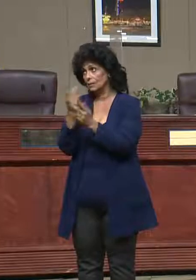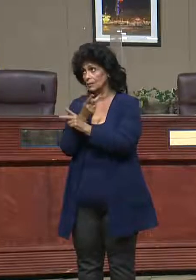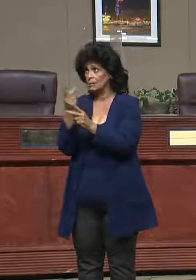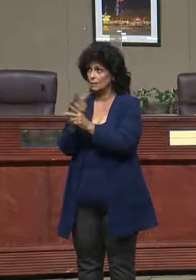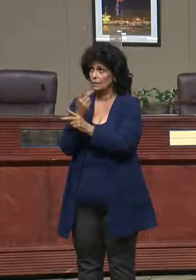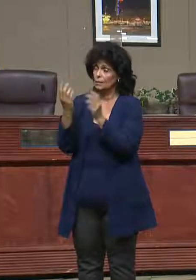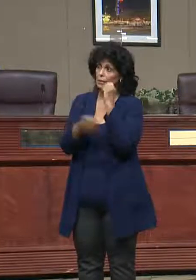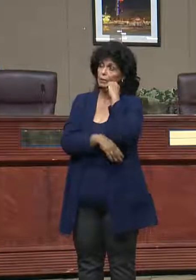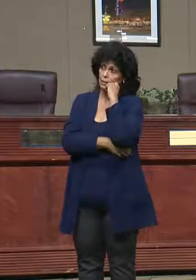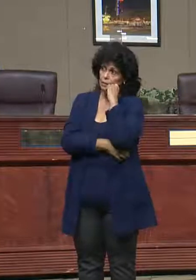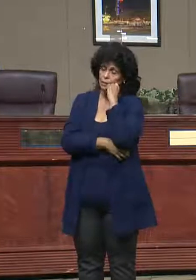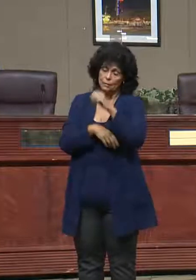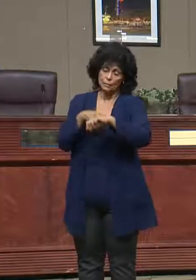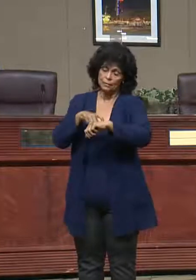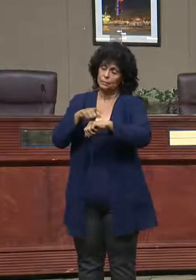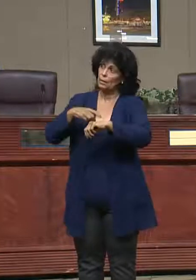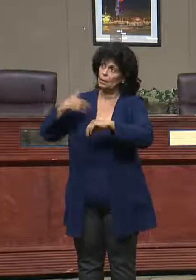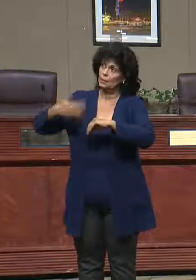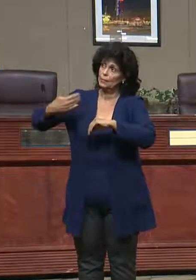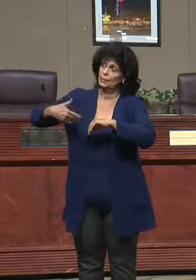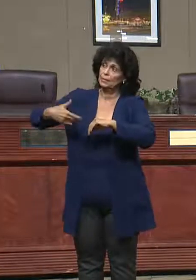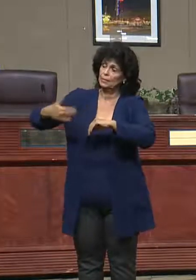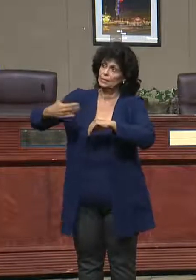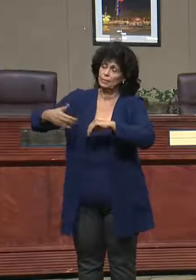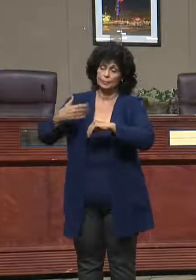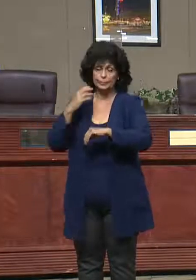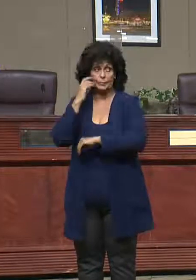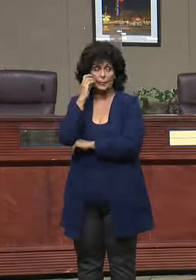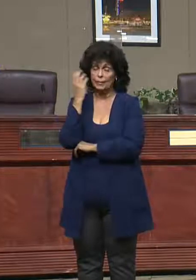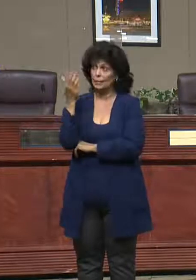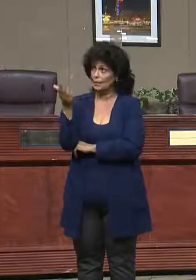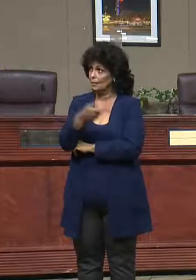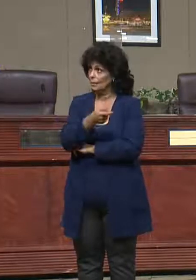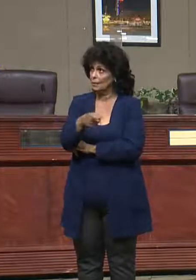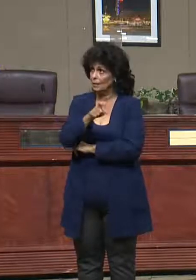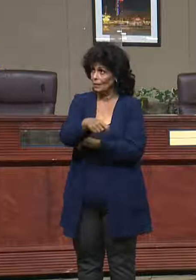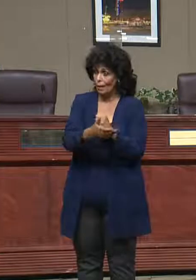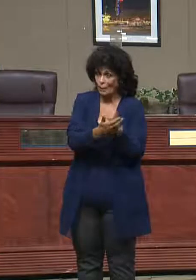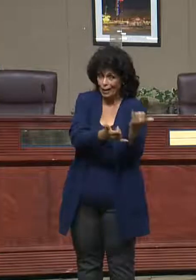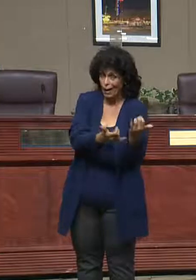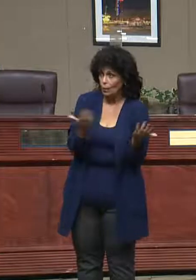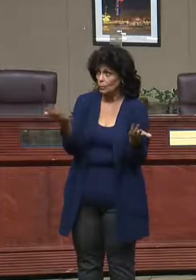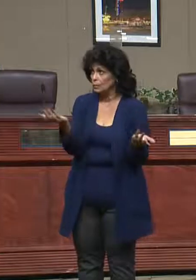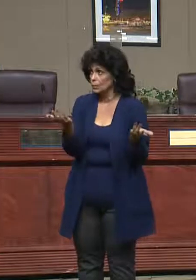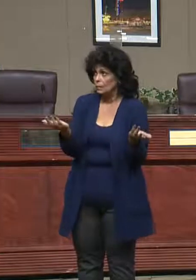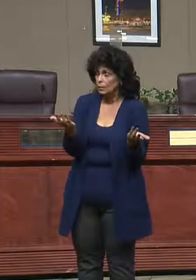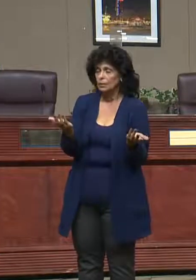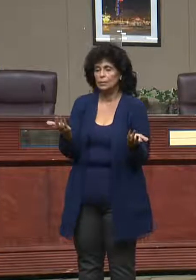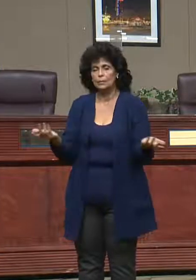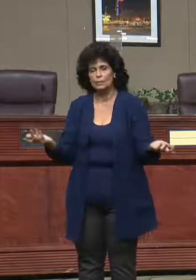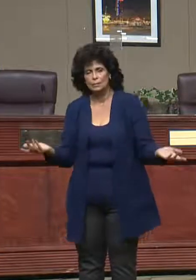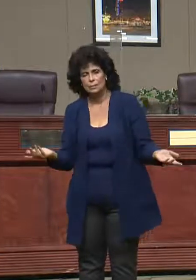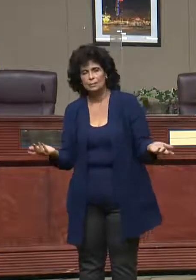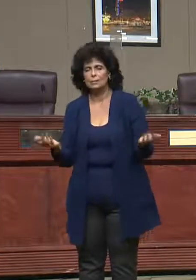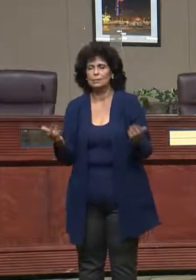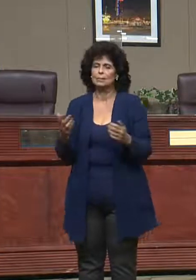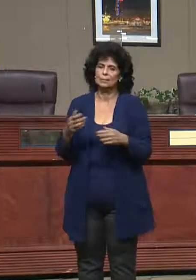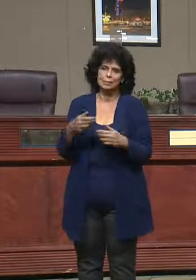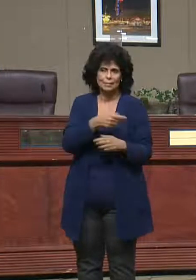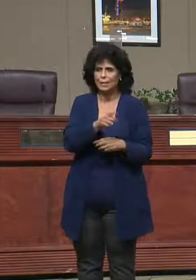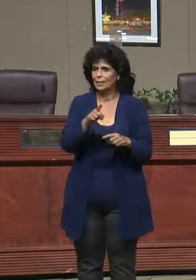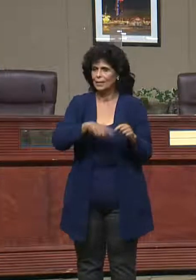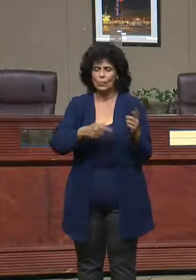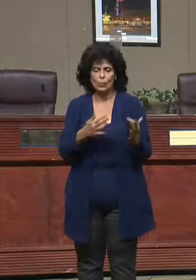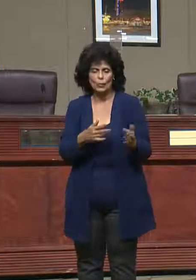many ways, the individuals and families, they need help right now. They can't wait days, weeks,